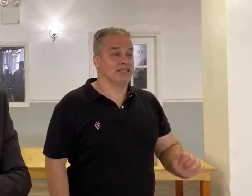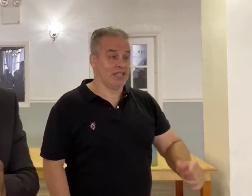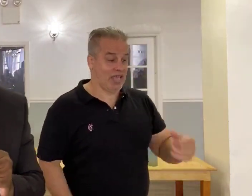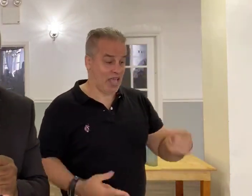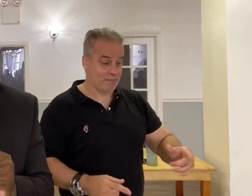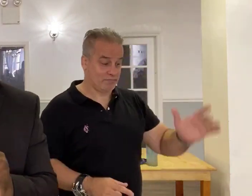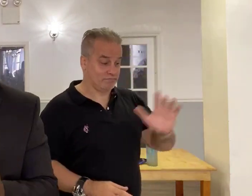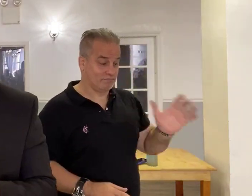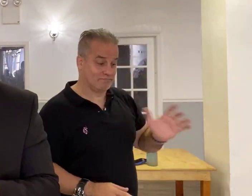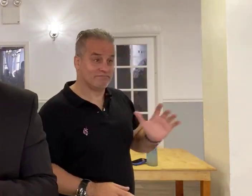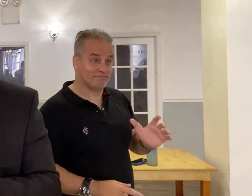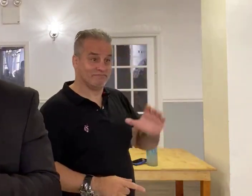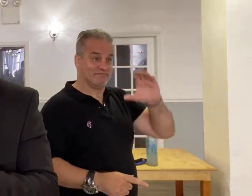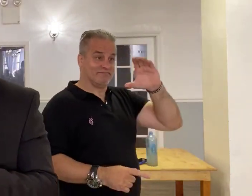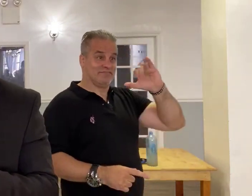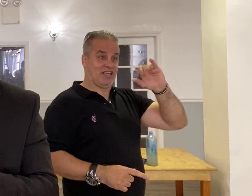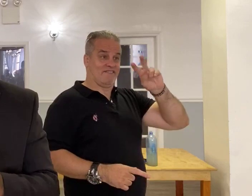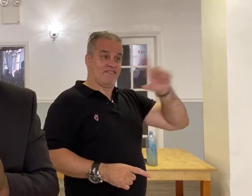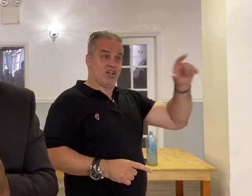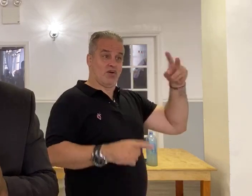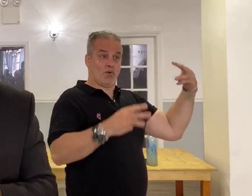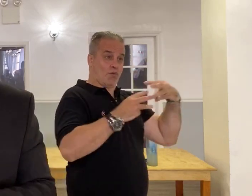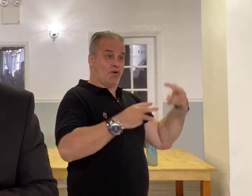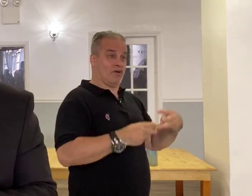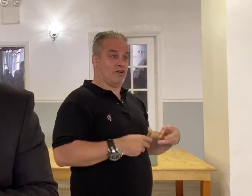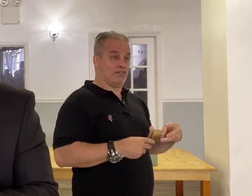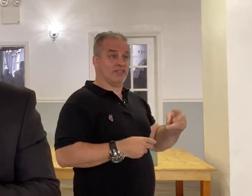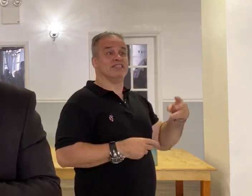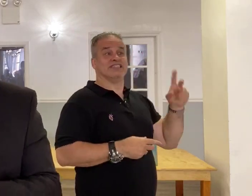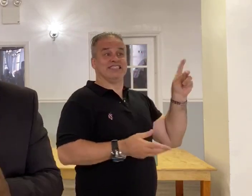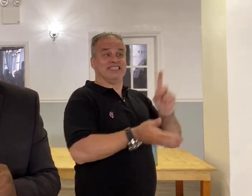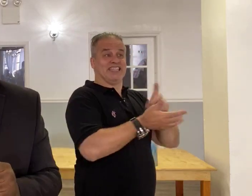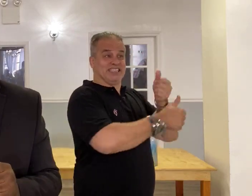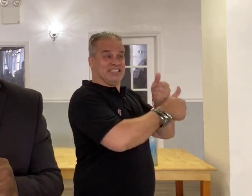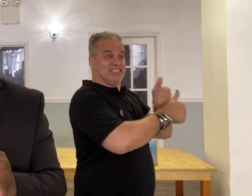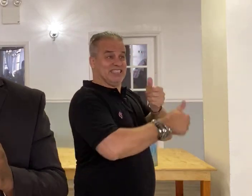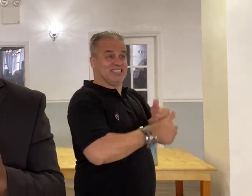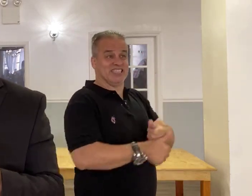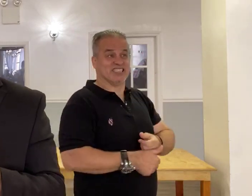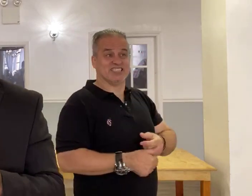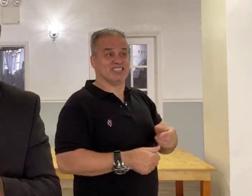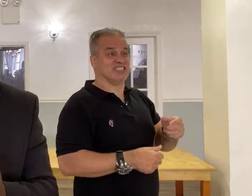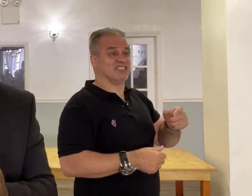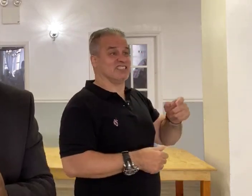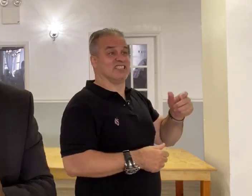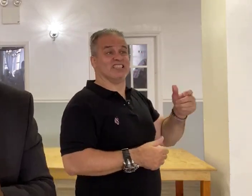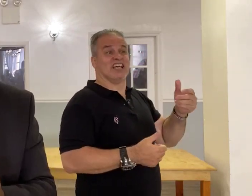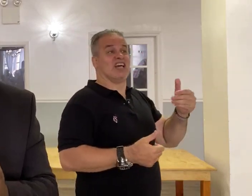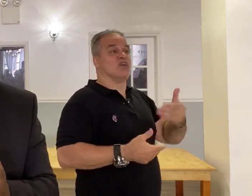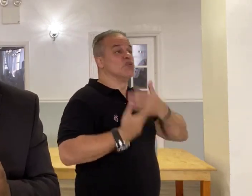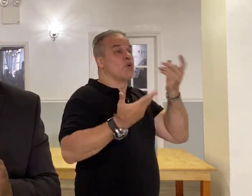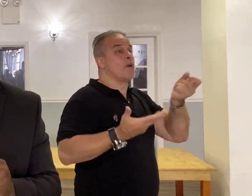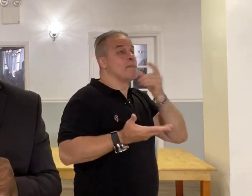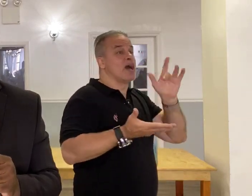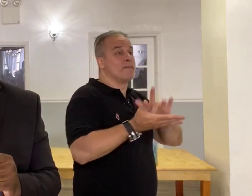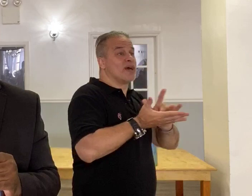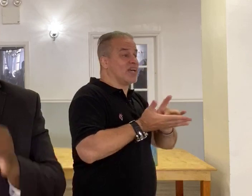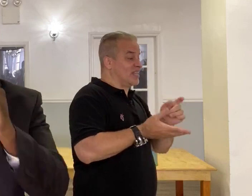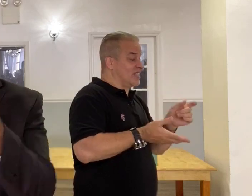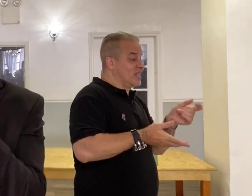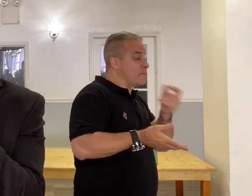in those days in the Civil War. I'd say about 95% of those soldiers had the pain